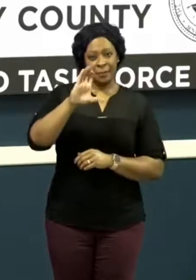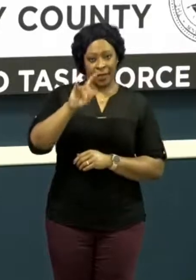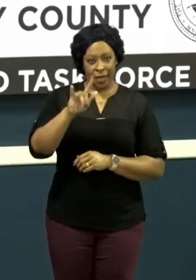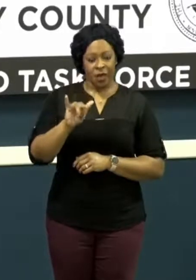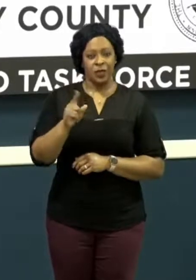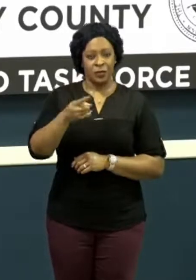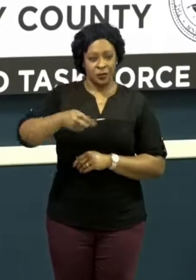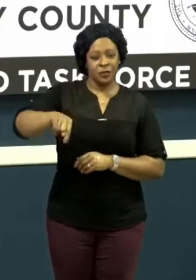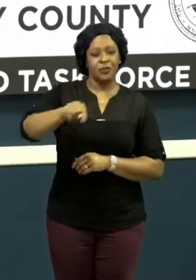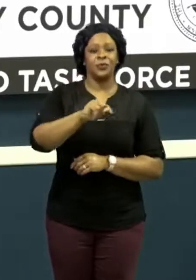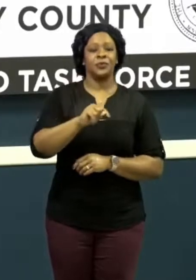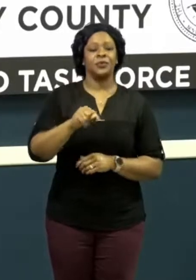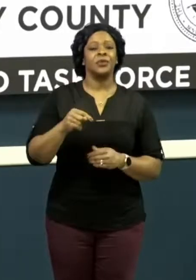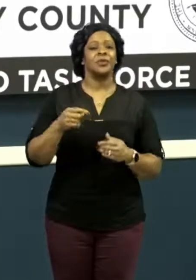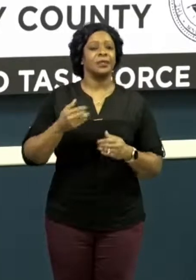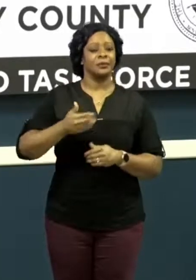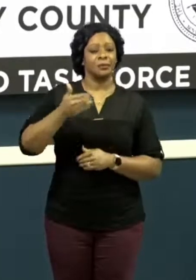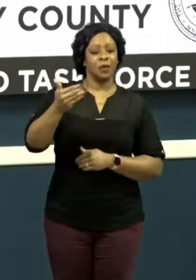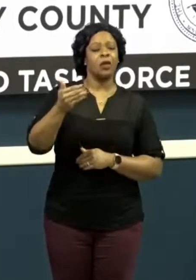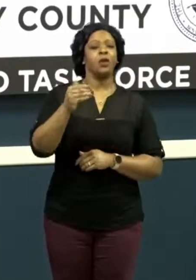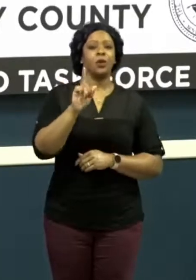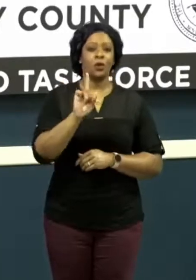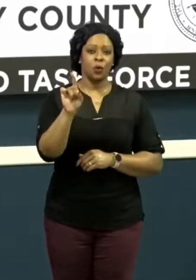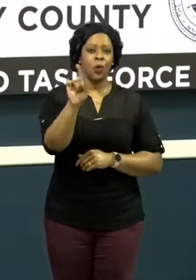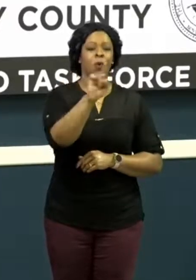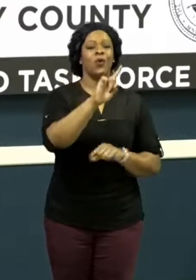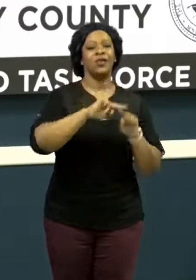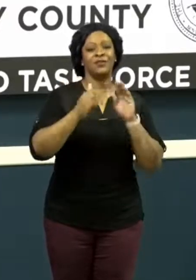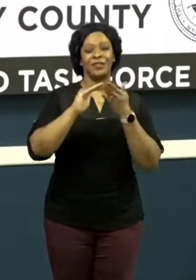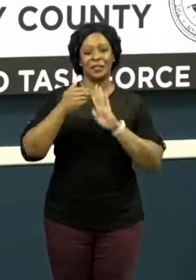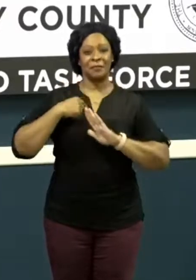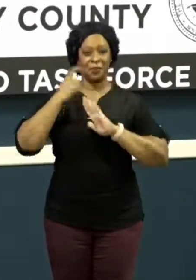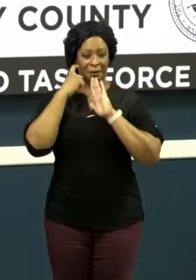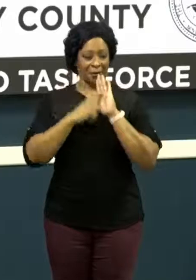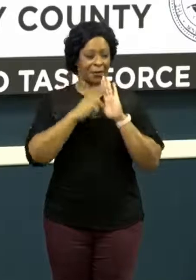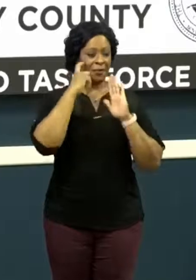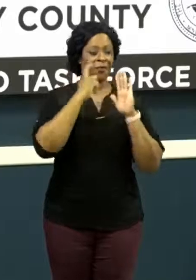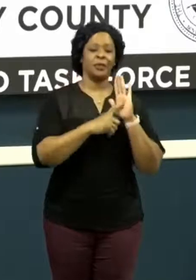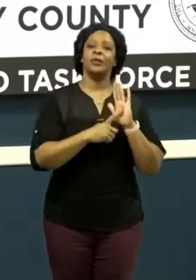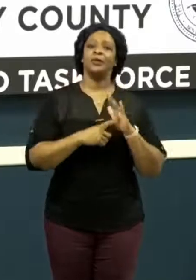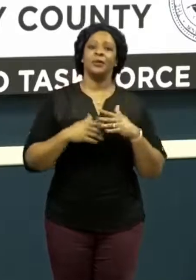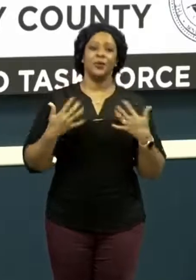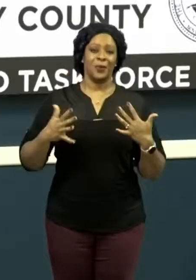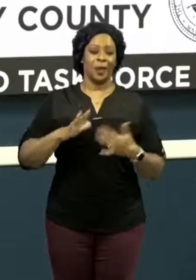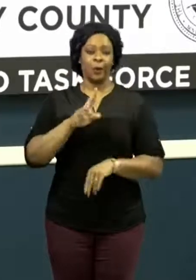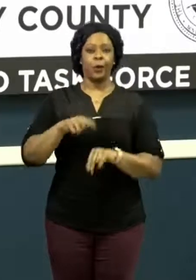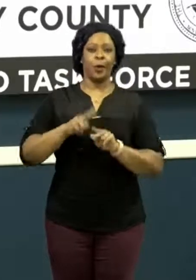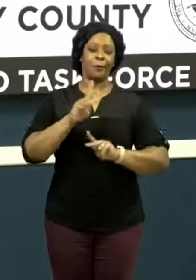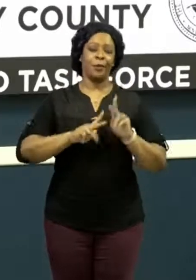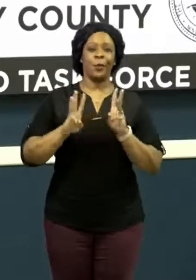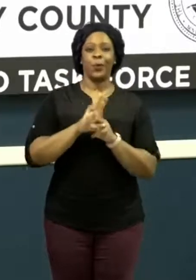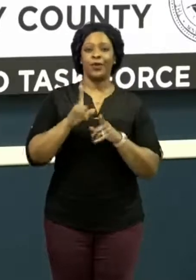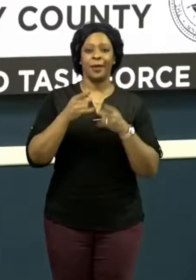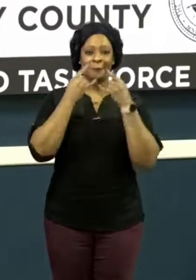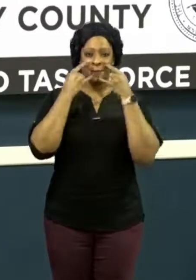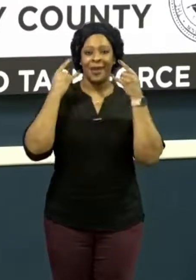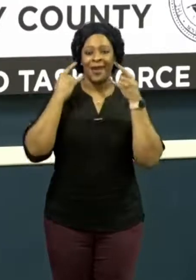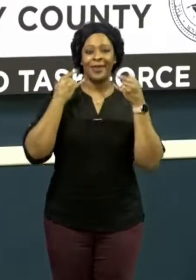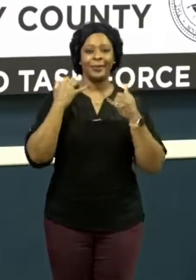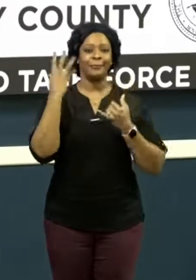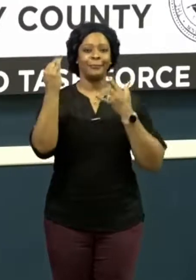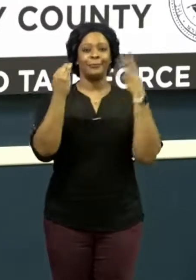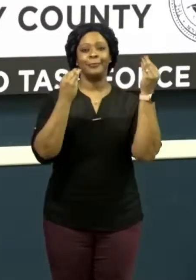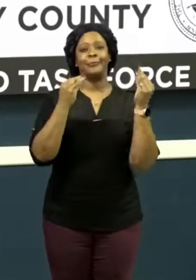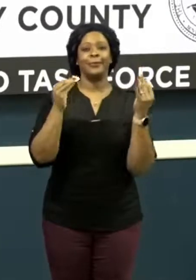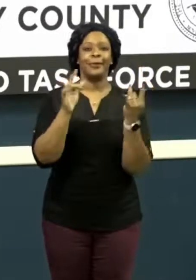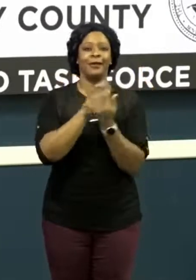County. Have the occasion to travel around to other cities. And it is just the norm here that most people wear their masks when they're out and